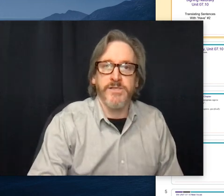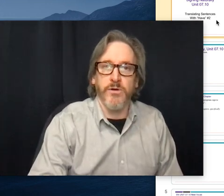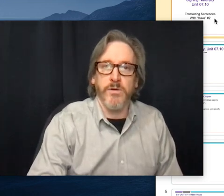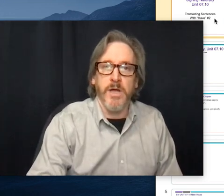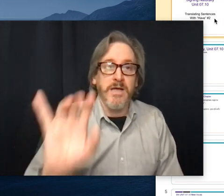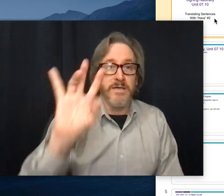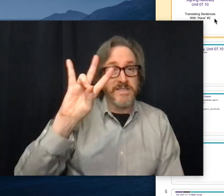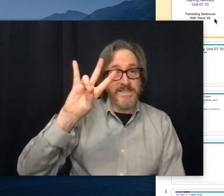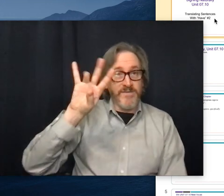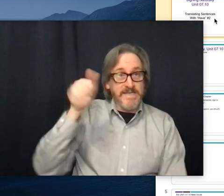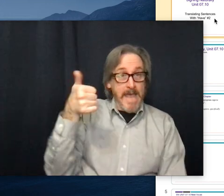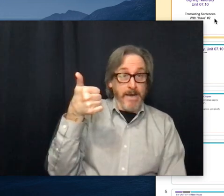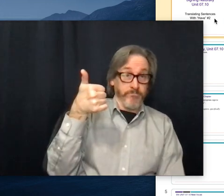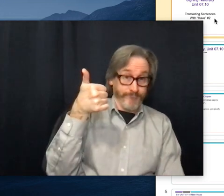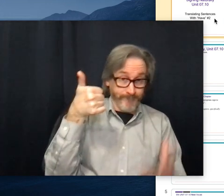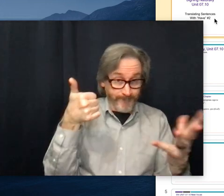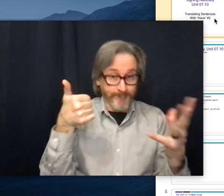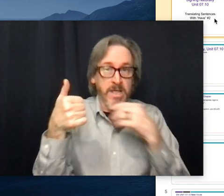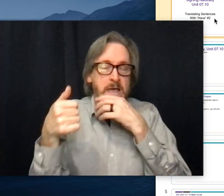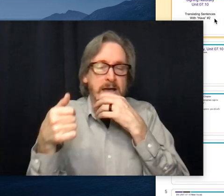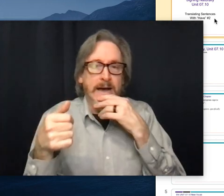Okay, so 710.